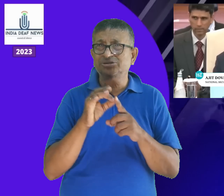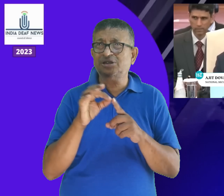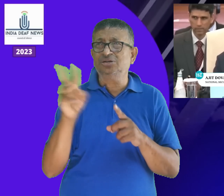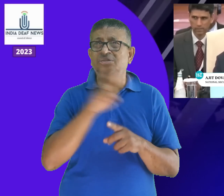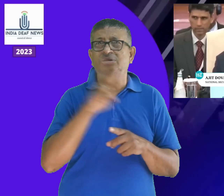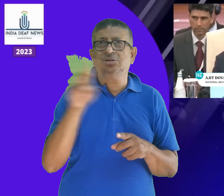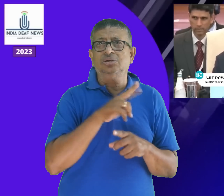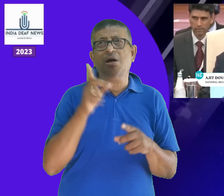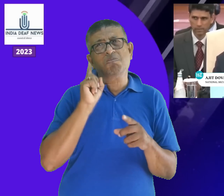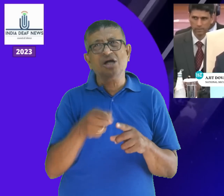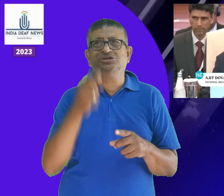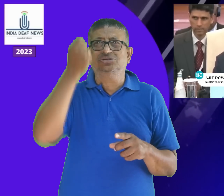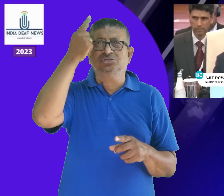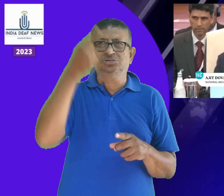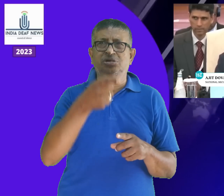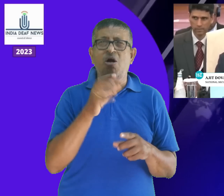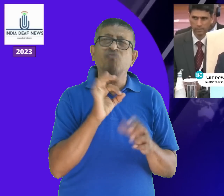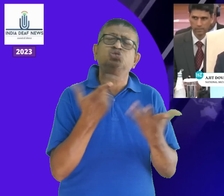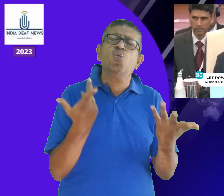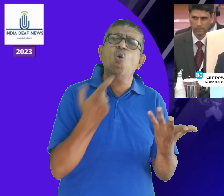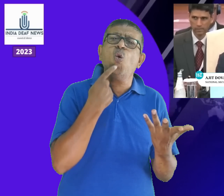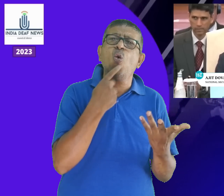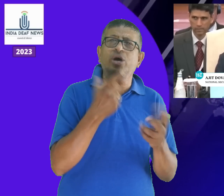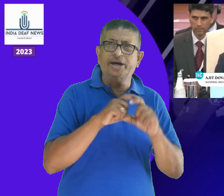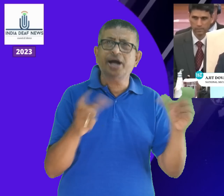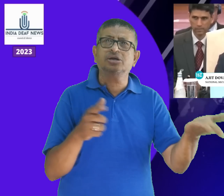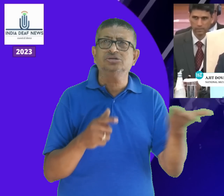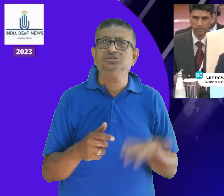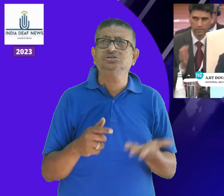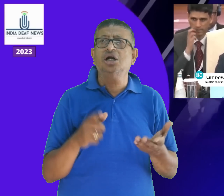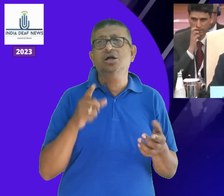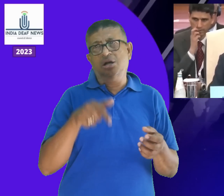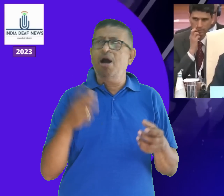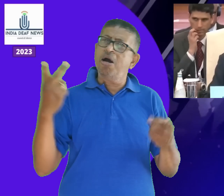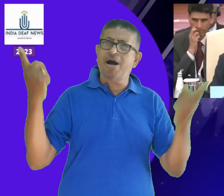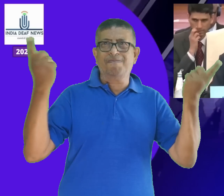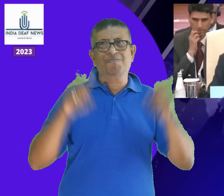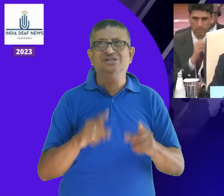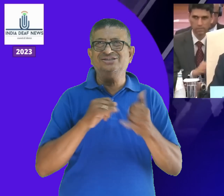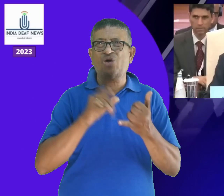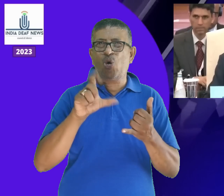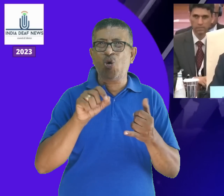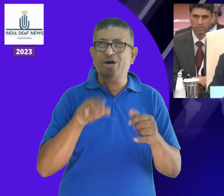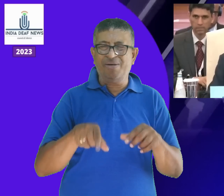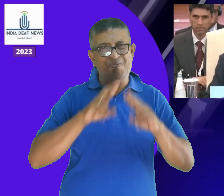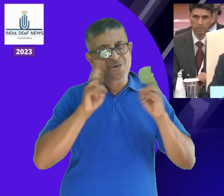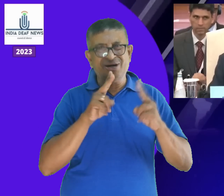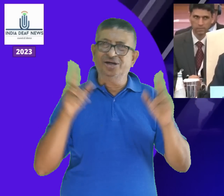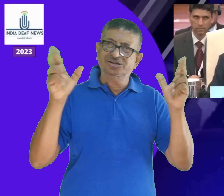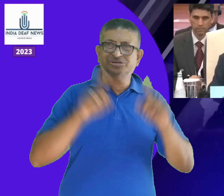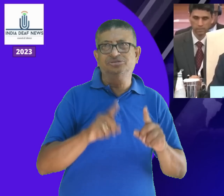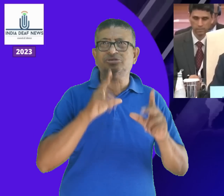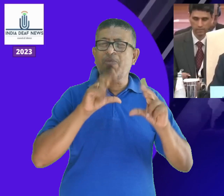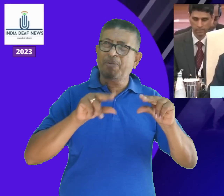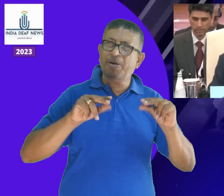of states, and inviolability of state borders. Non-use of force or threat of